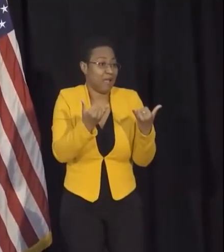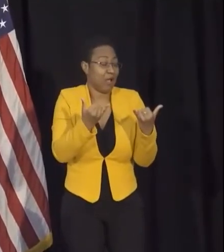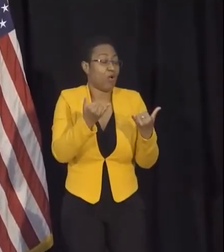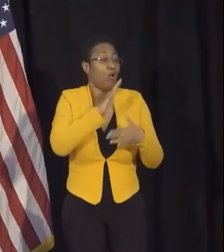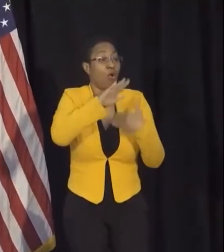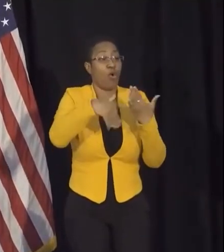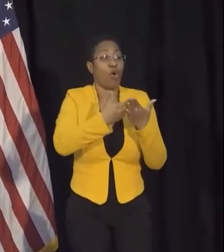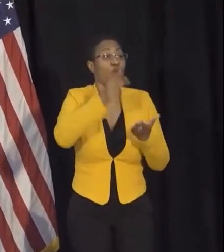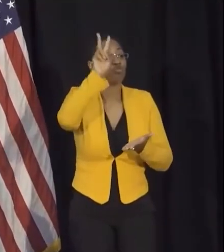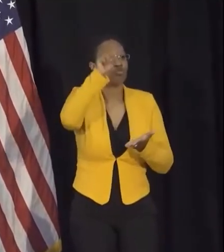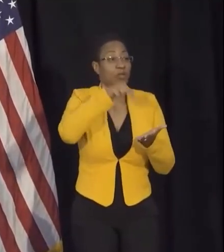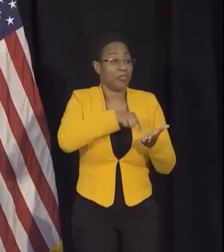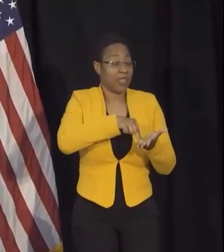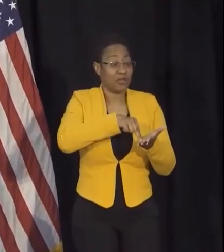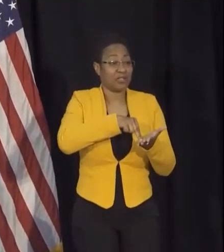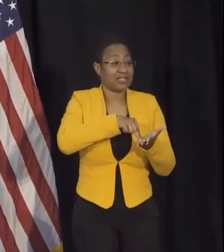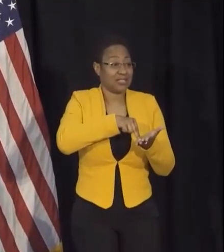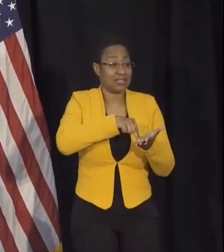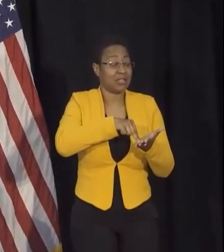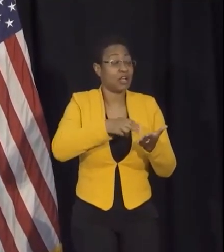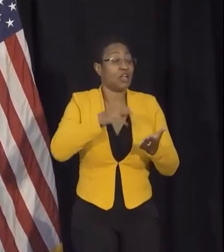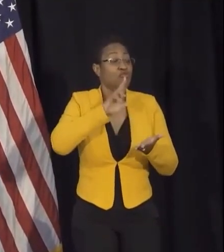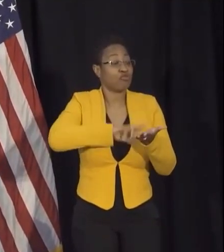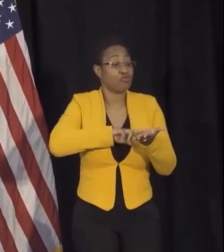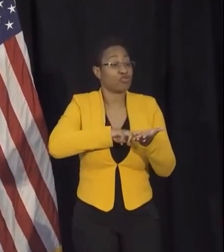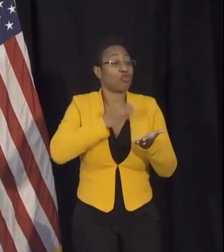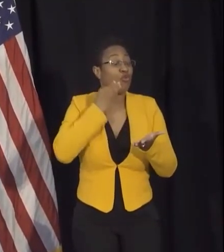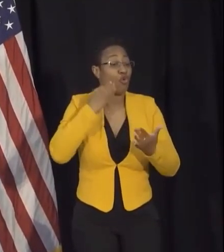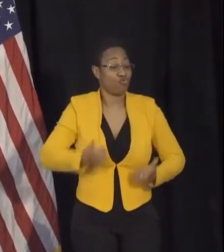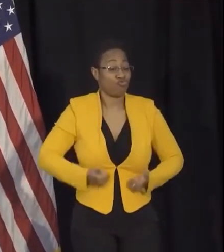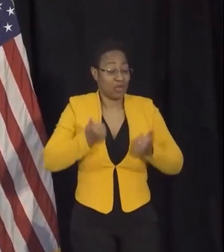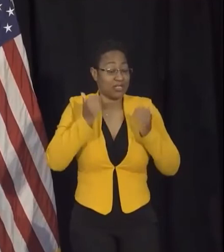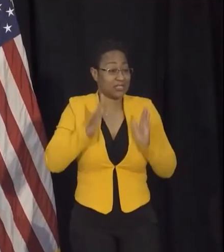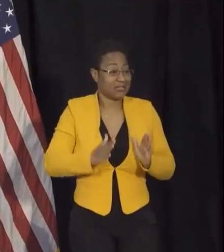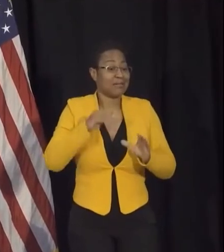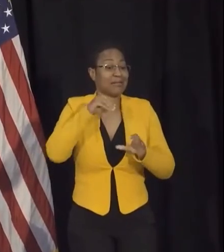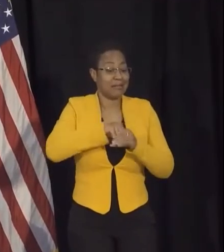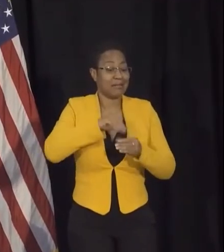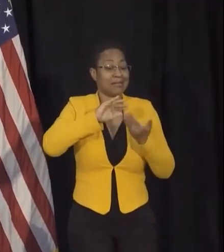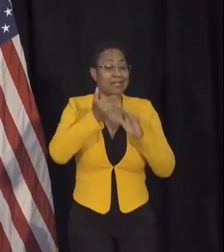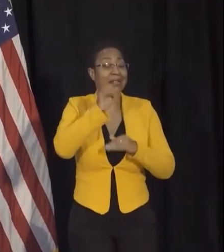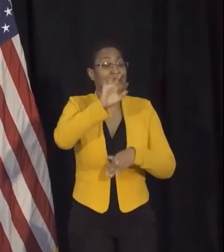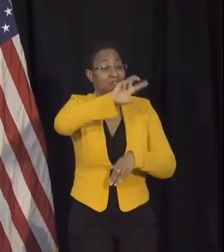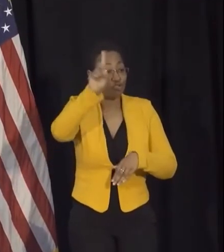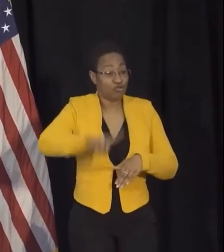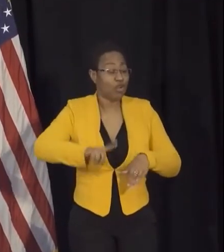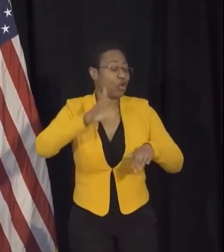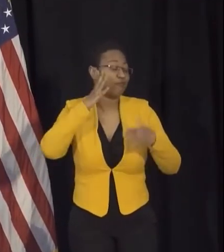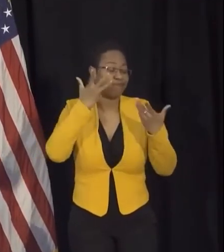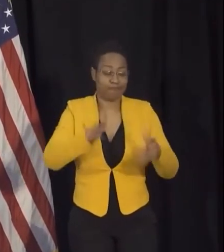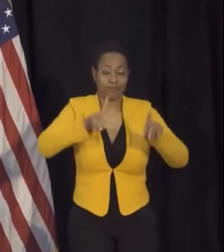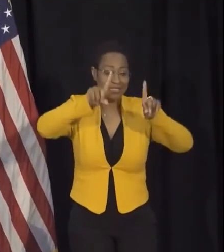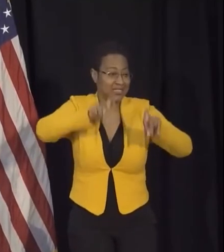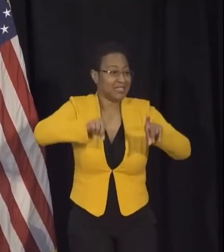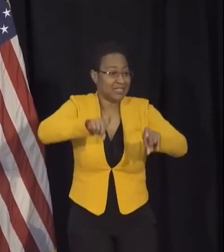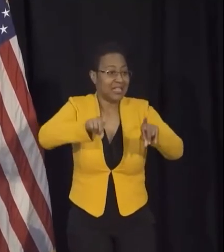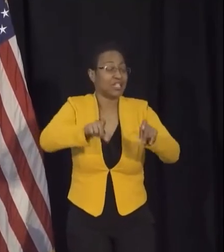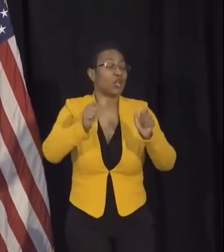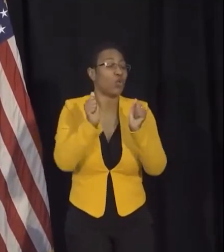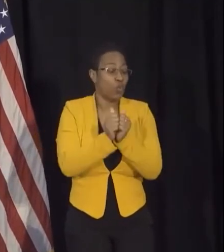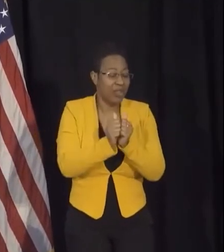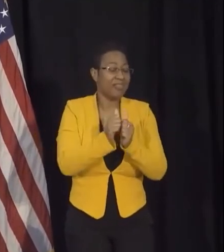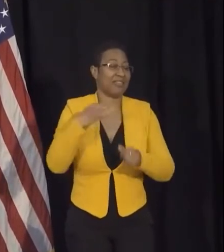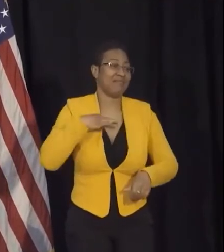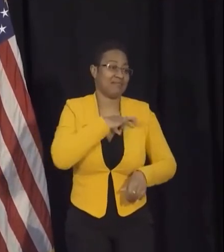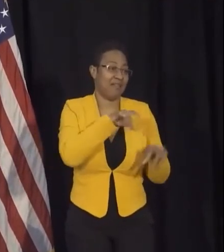All 2,000 nursing home residents in the city of Detroit will have been tested along with a large number of nursing home